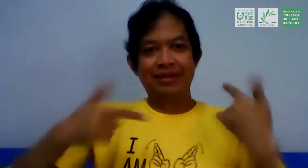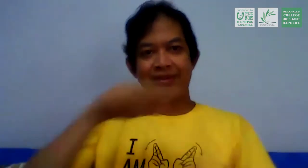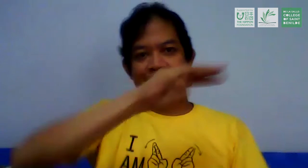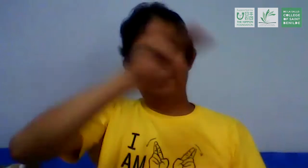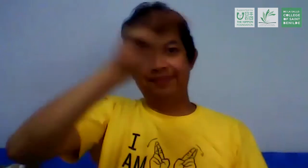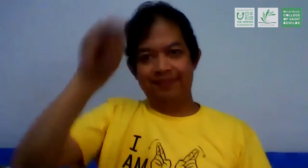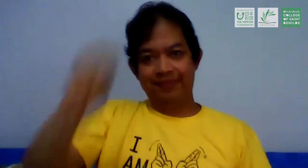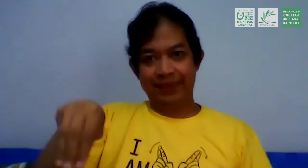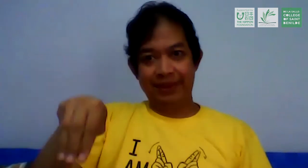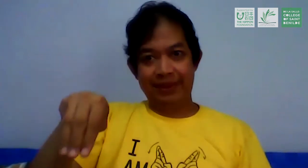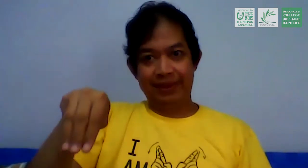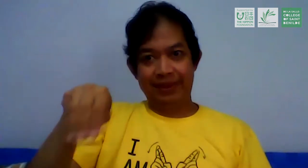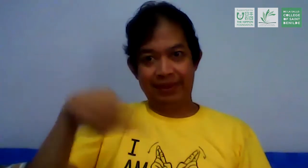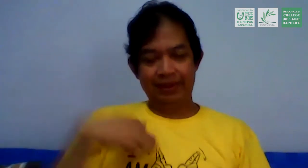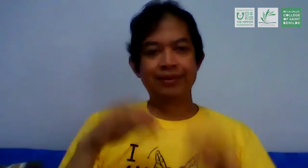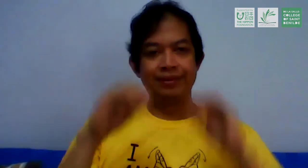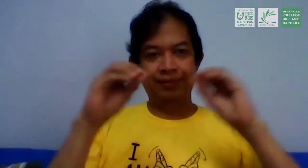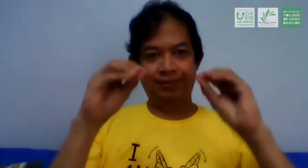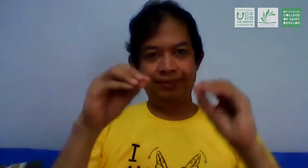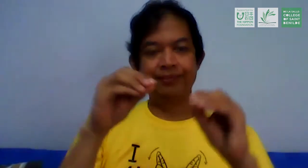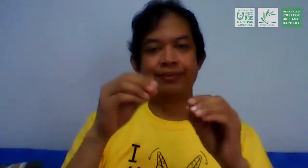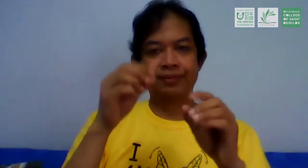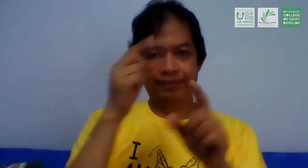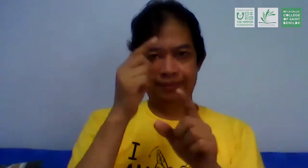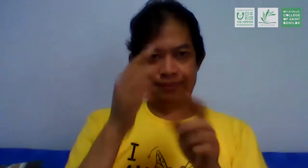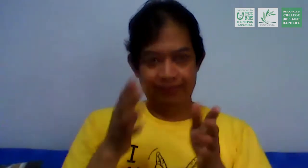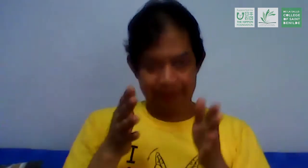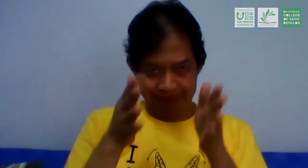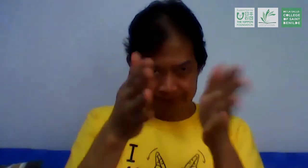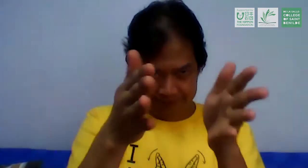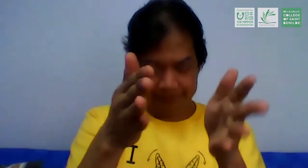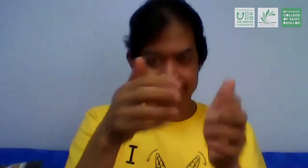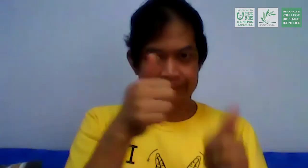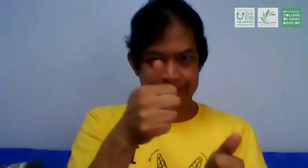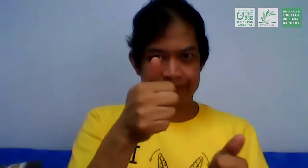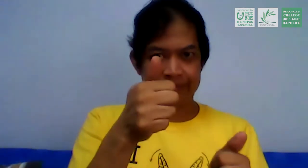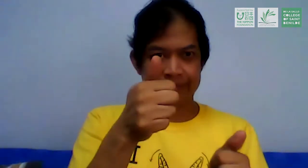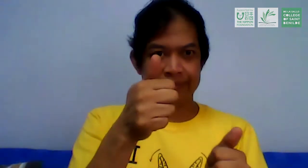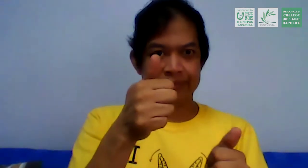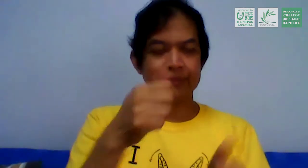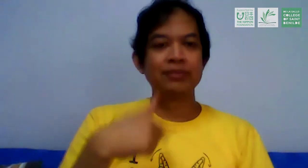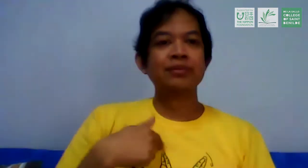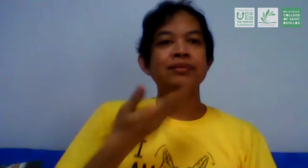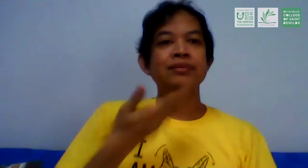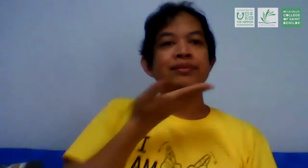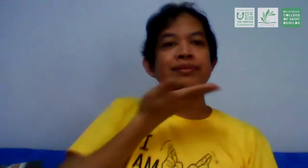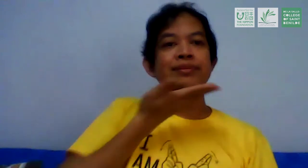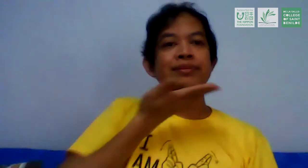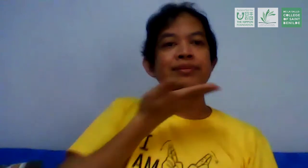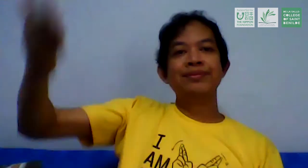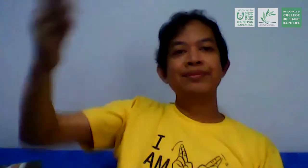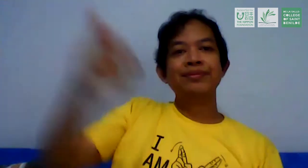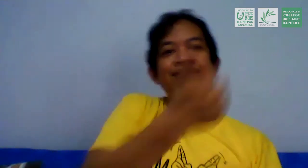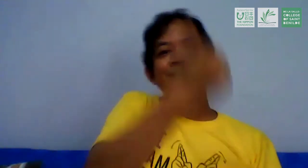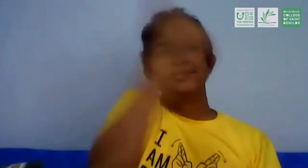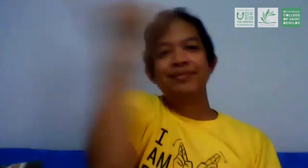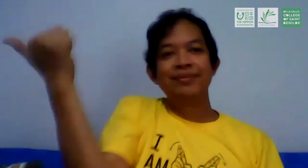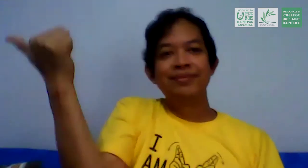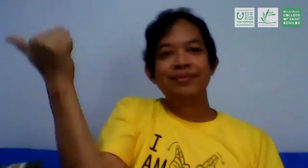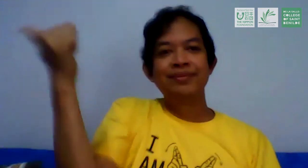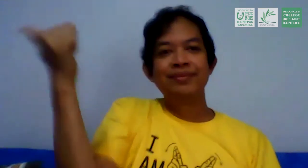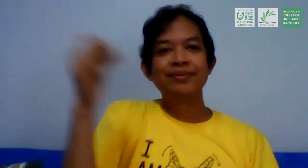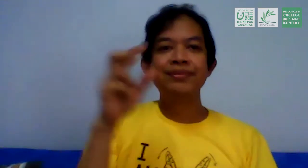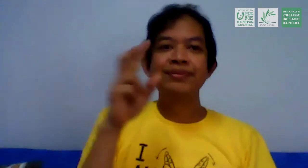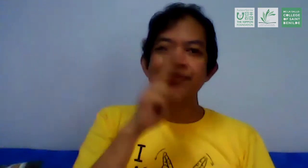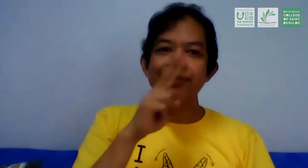mostly teaching in Manila, I had a certain way of doing things.